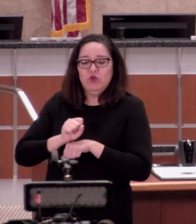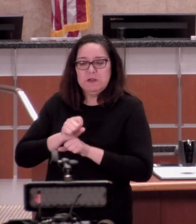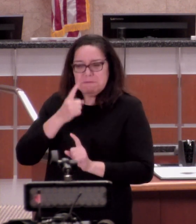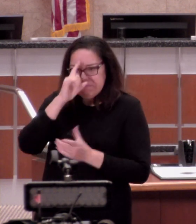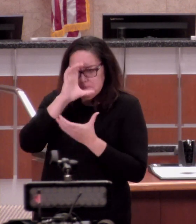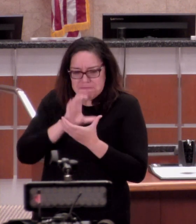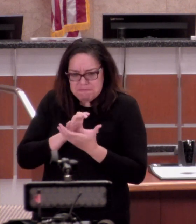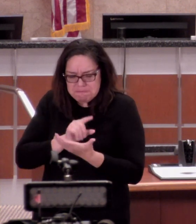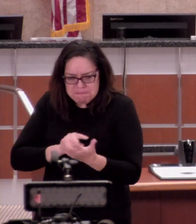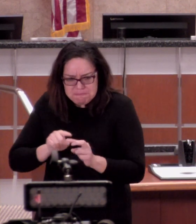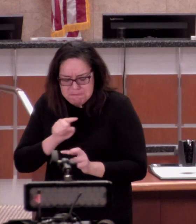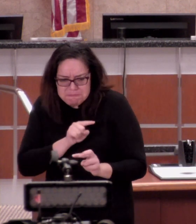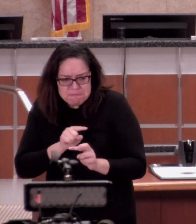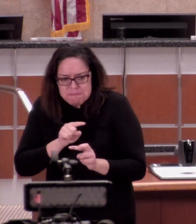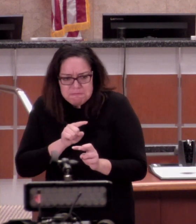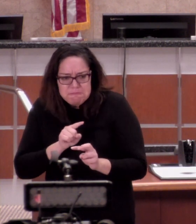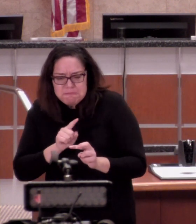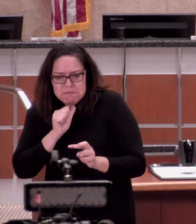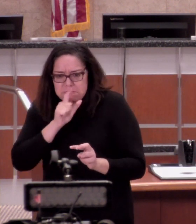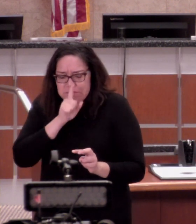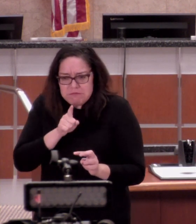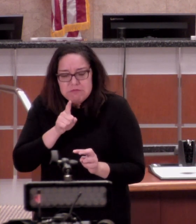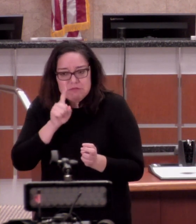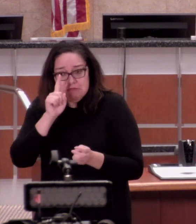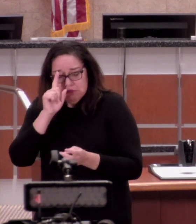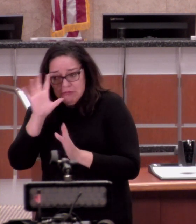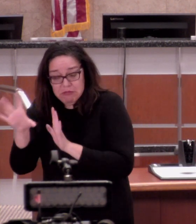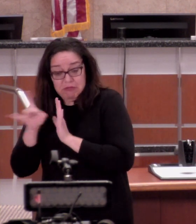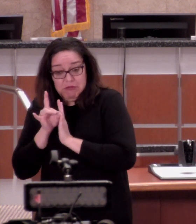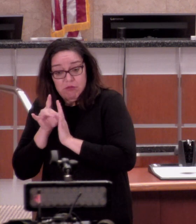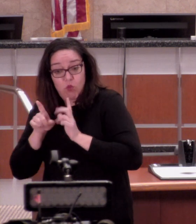contracted it at work or on his days off.